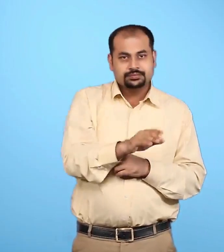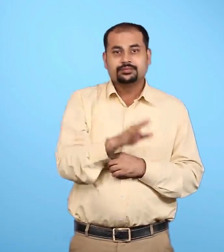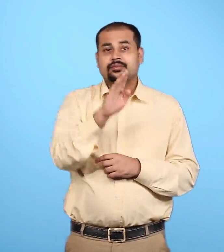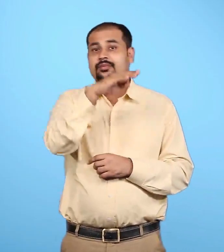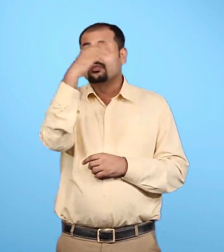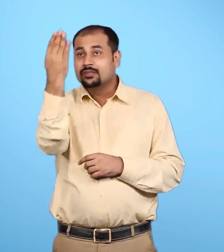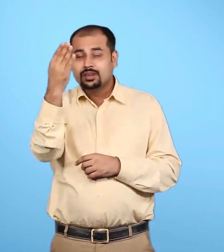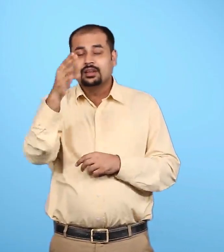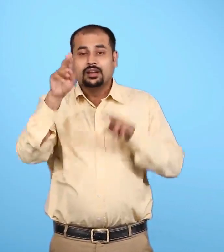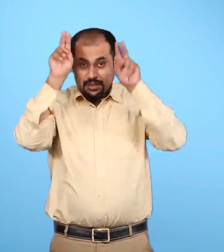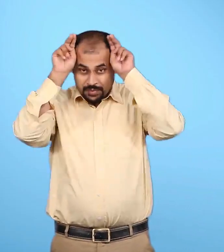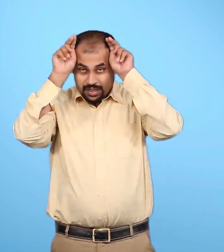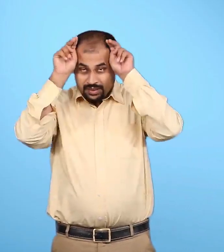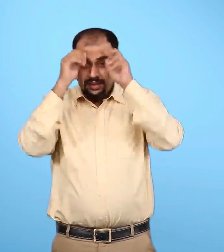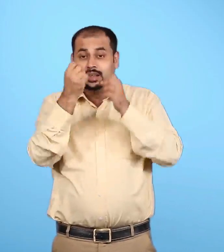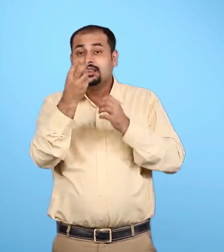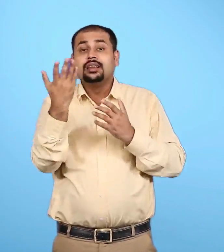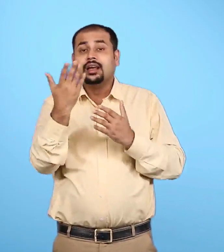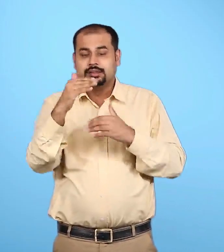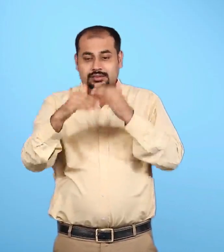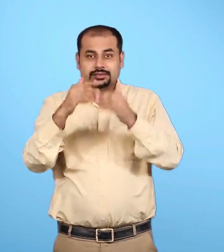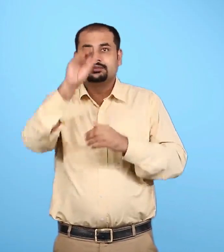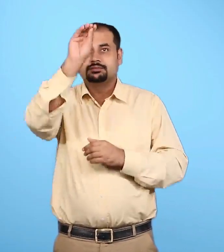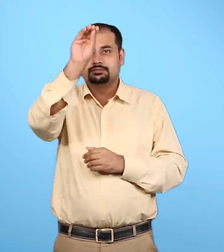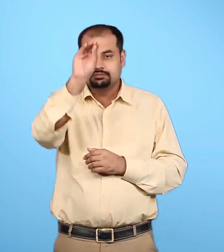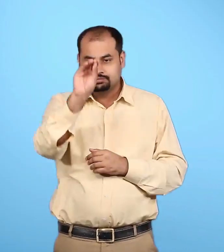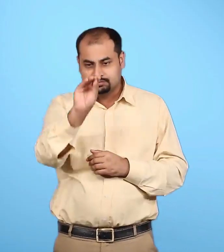Column 2 says number of rabbits.